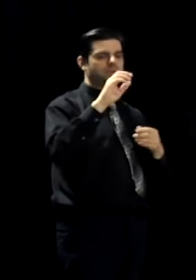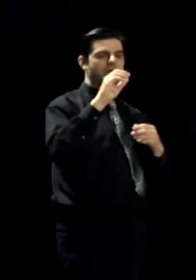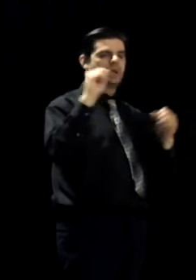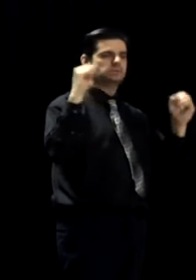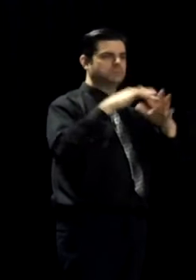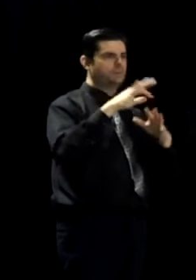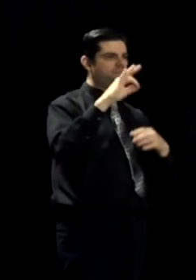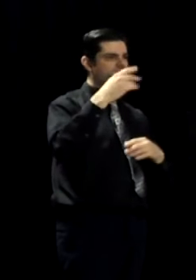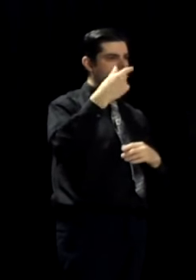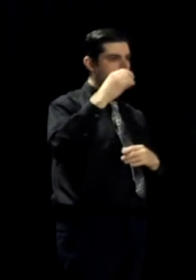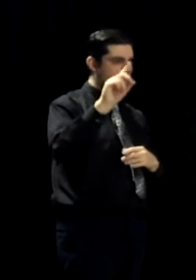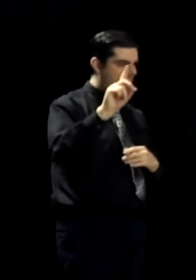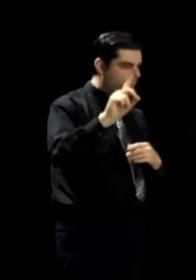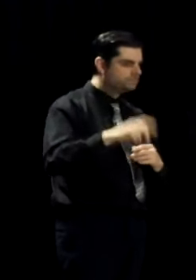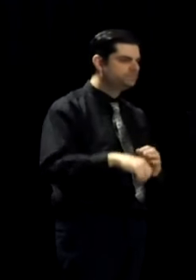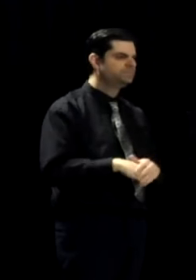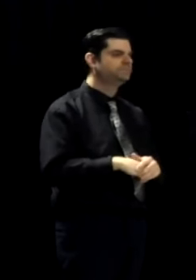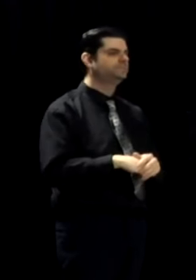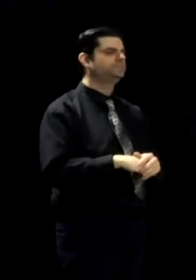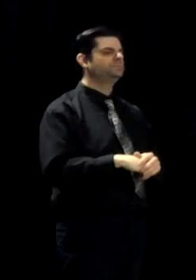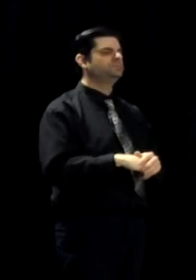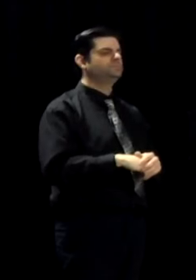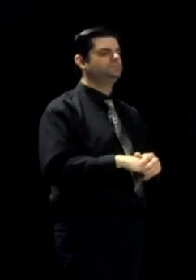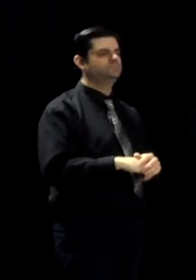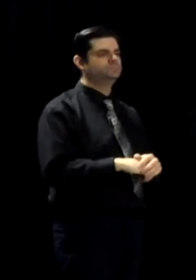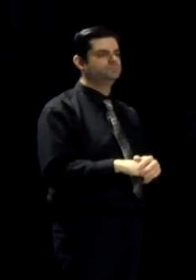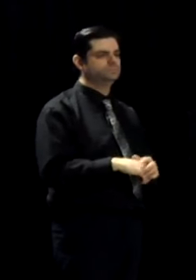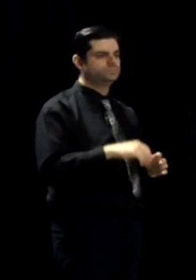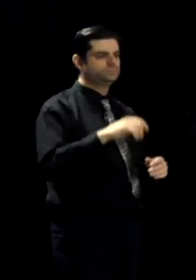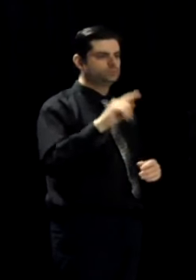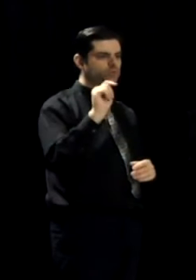one point, toilet paper was a serious